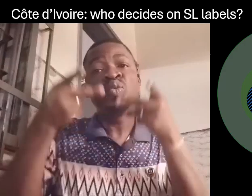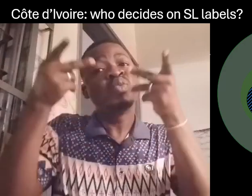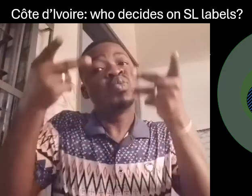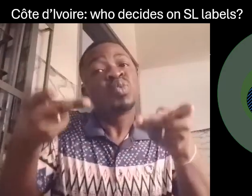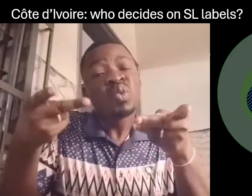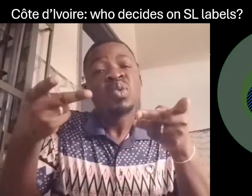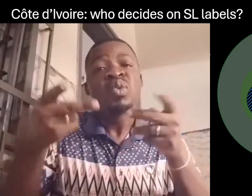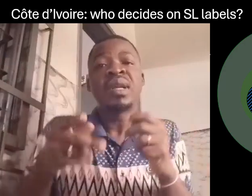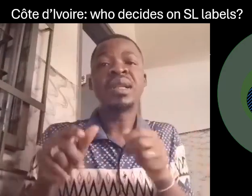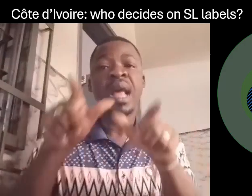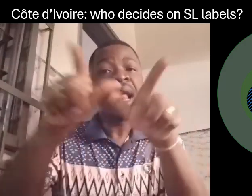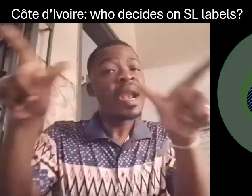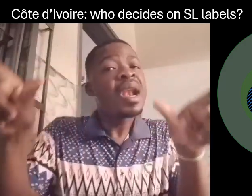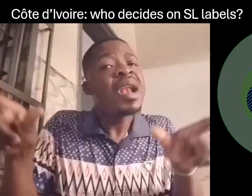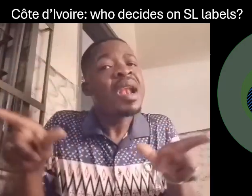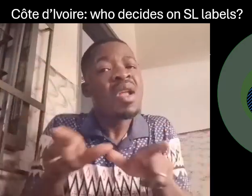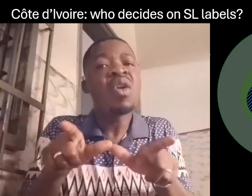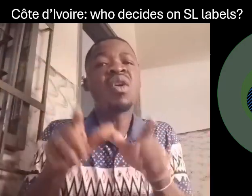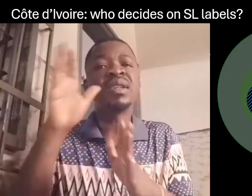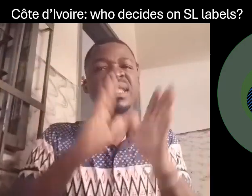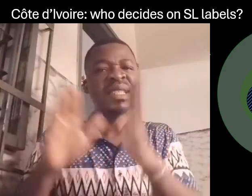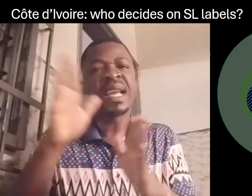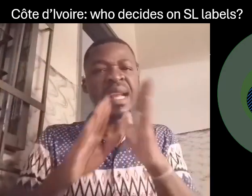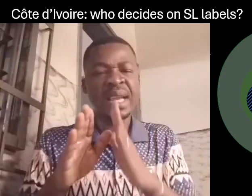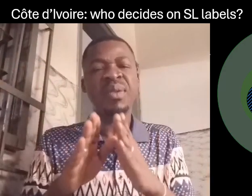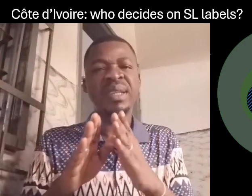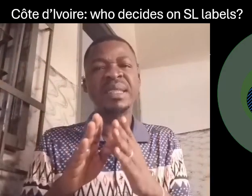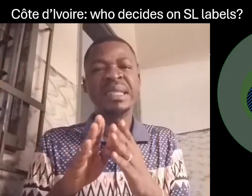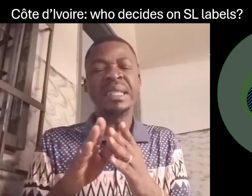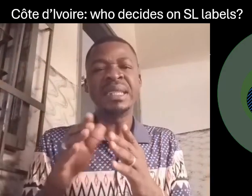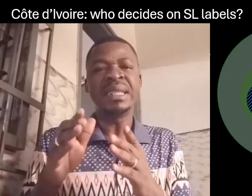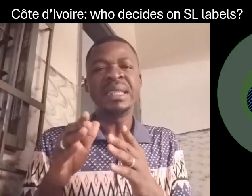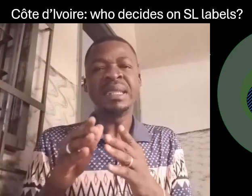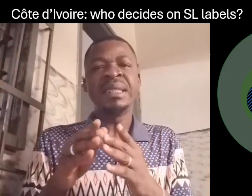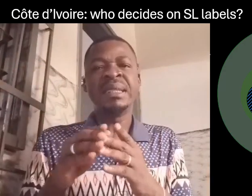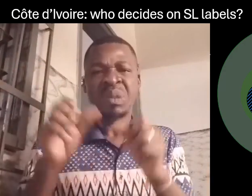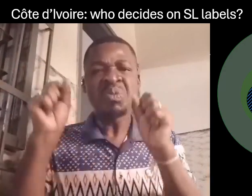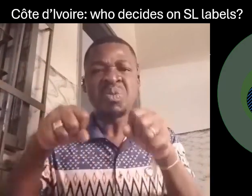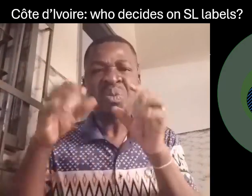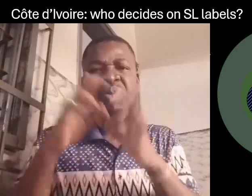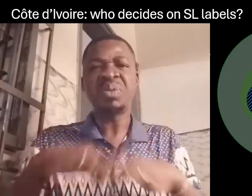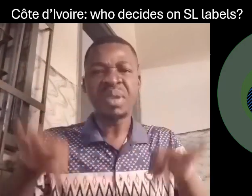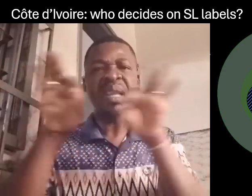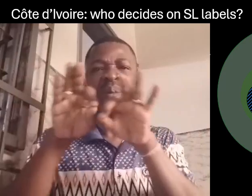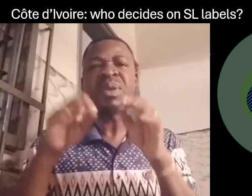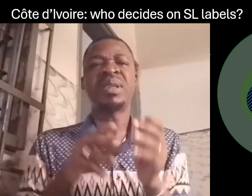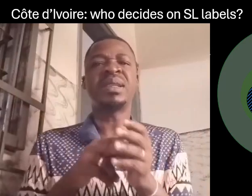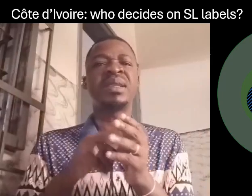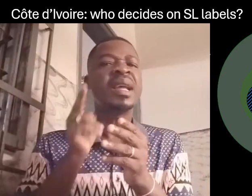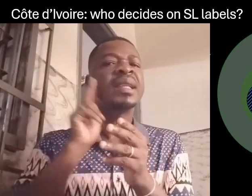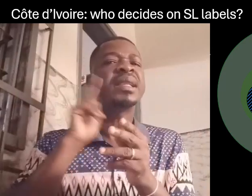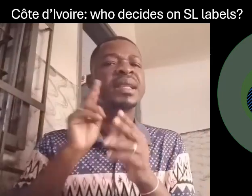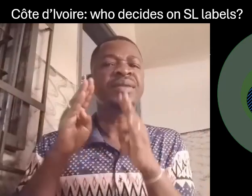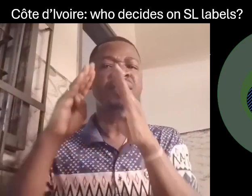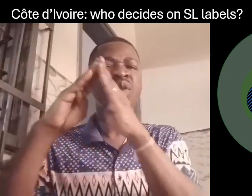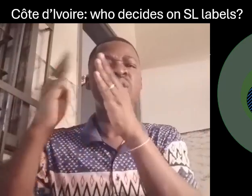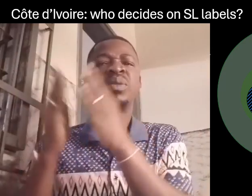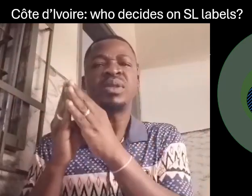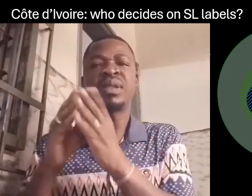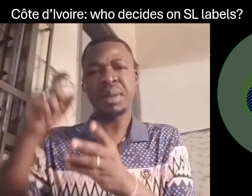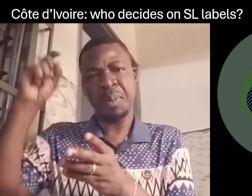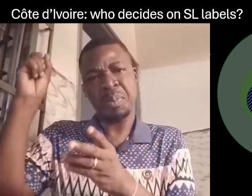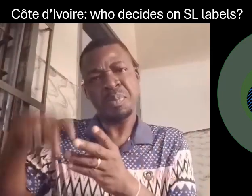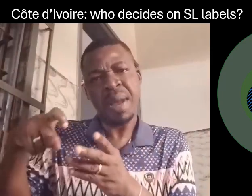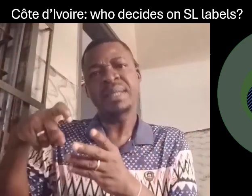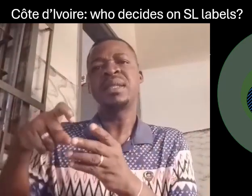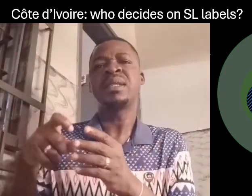that the ASL continues. And I would present that the local sign language actually also is very important, and